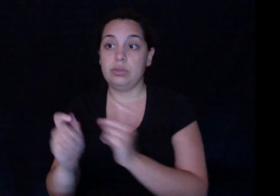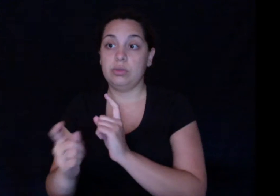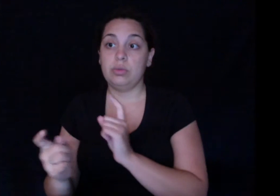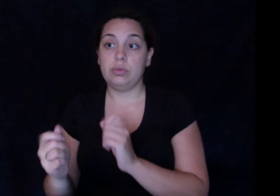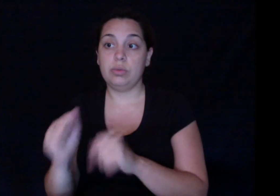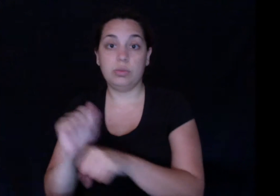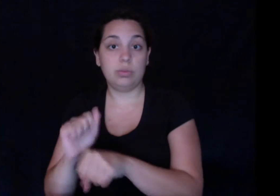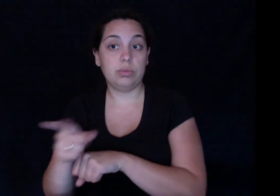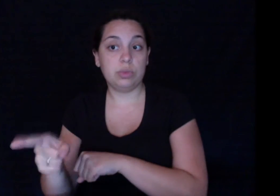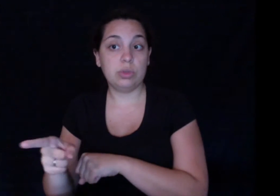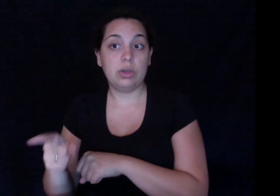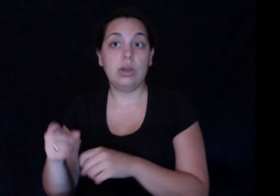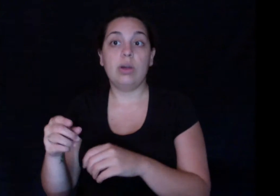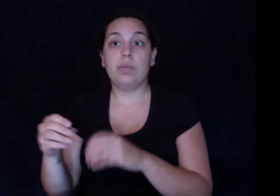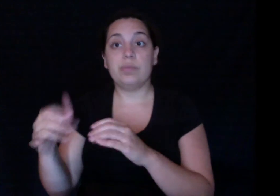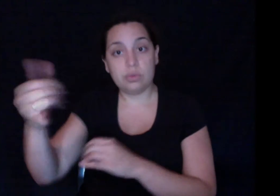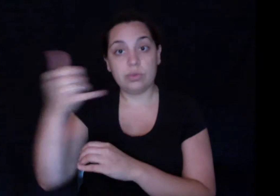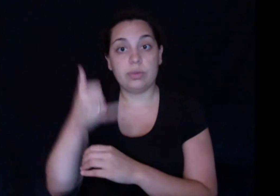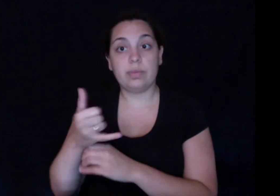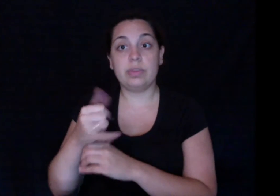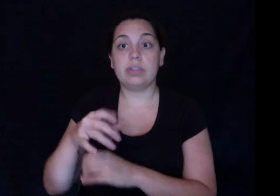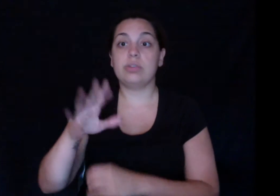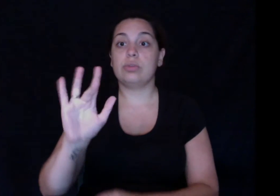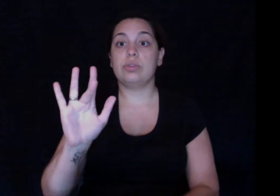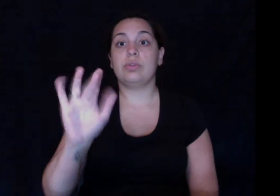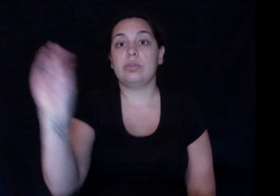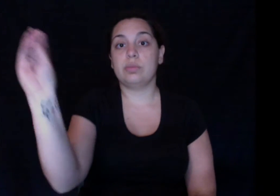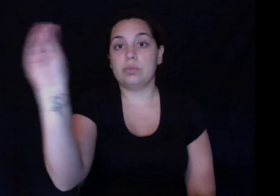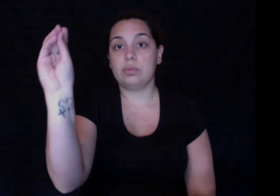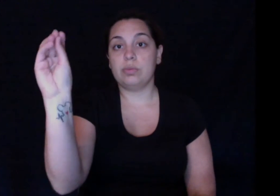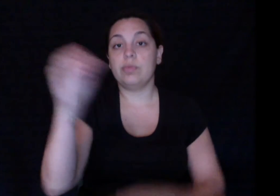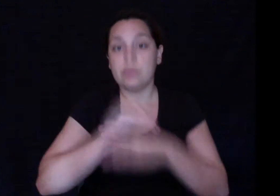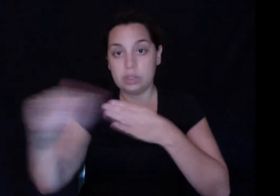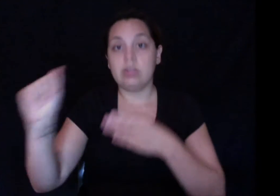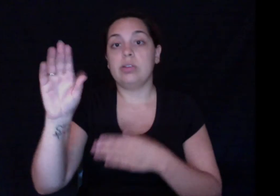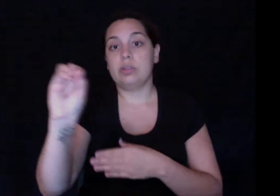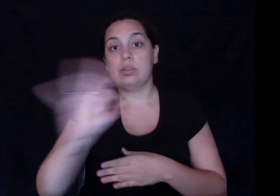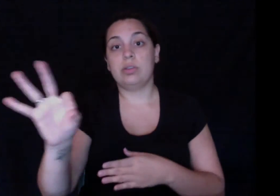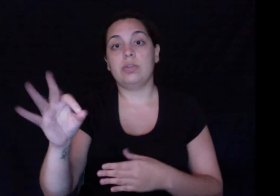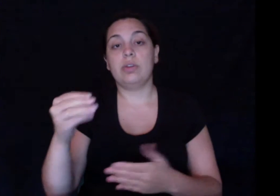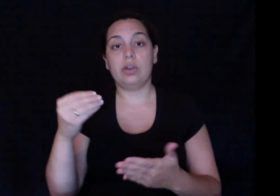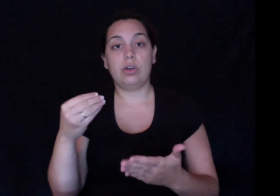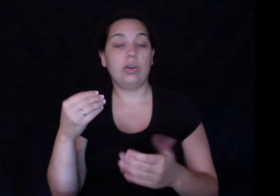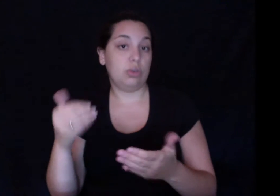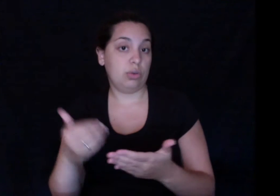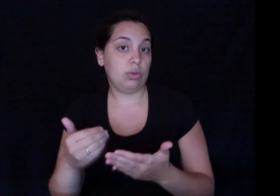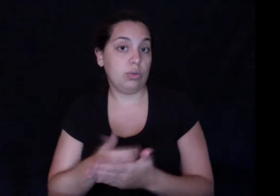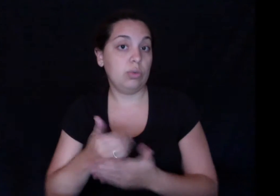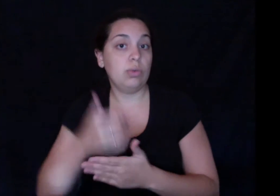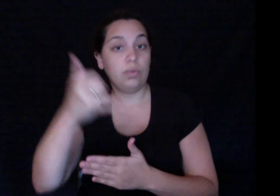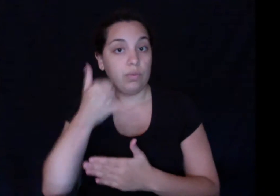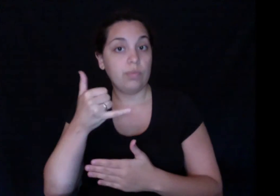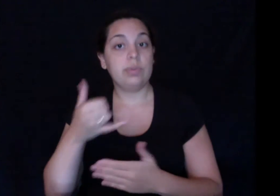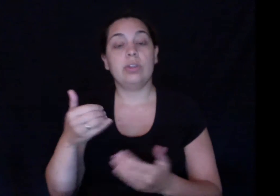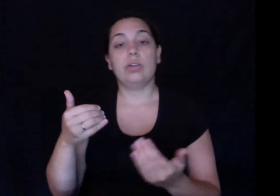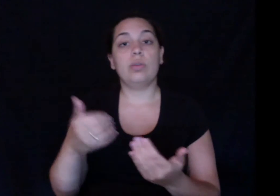so scared of needles. 1, 2, 3, there we go. There we go. Open your palm. Okay. Light squeeze every 5 seconds. 1, 2, 3,